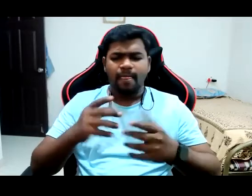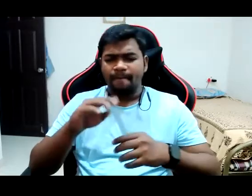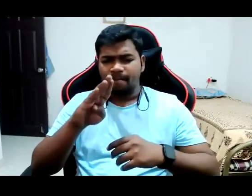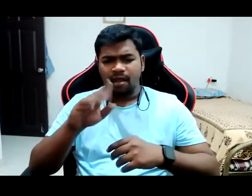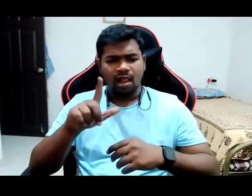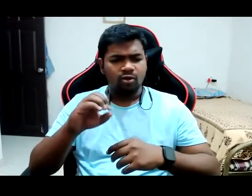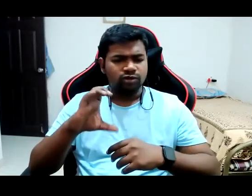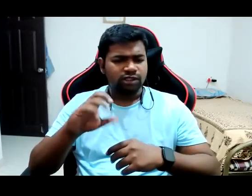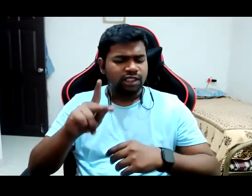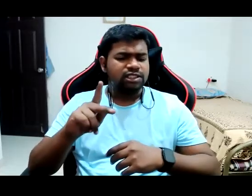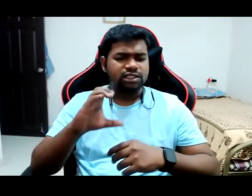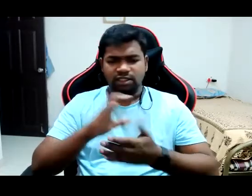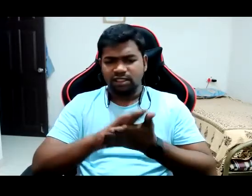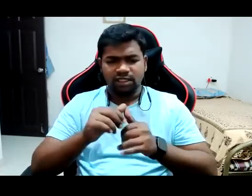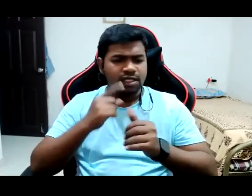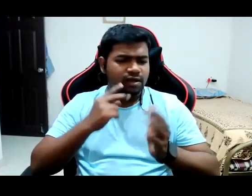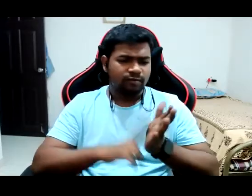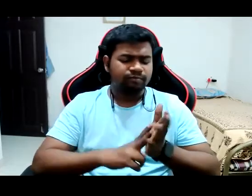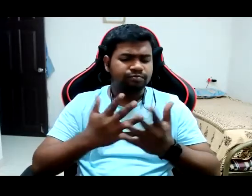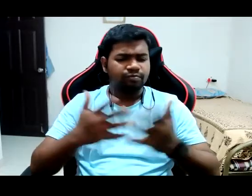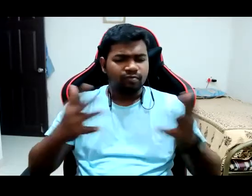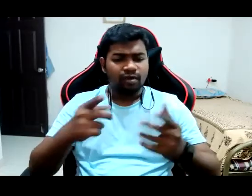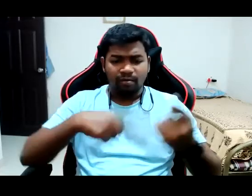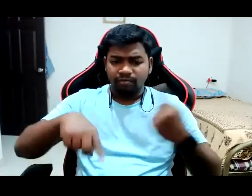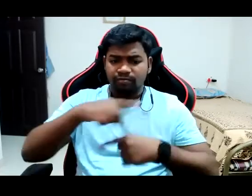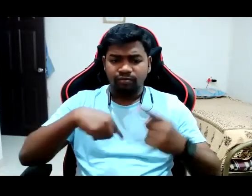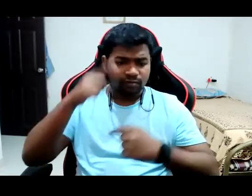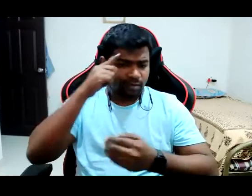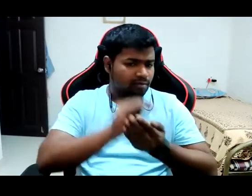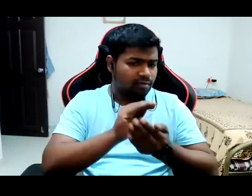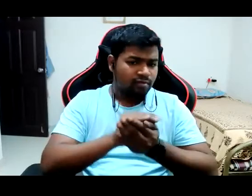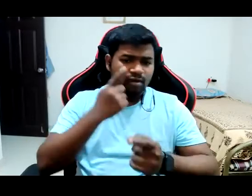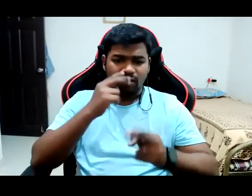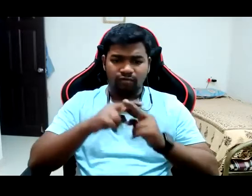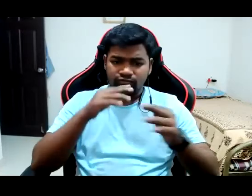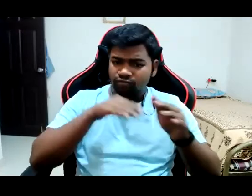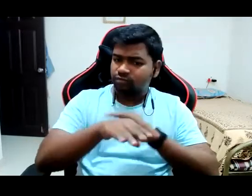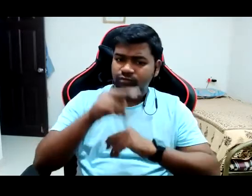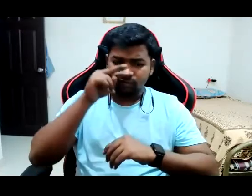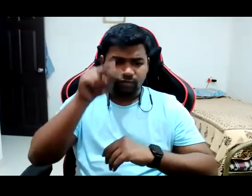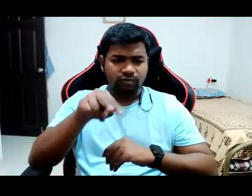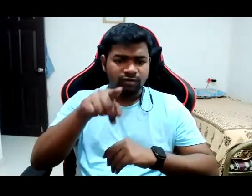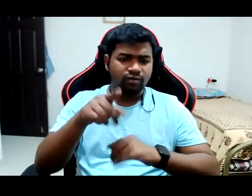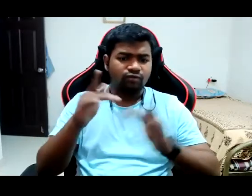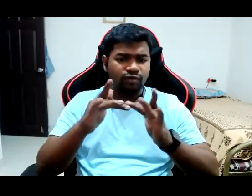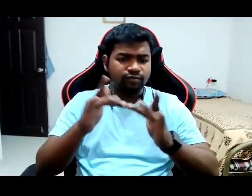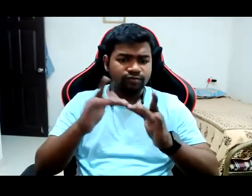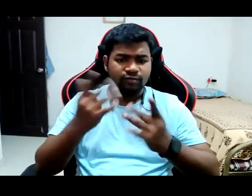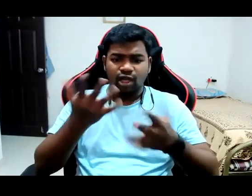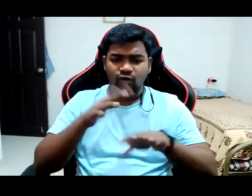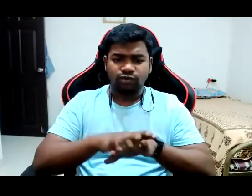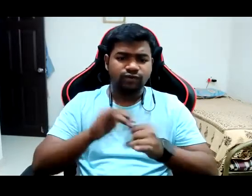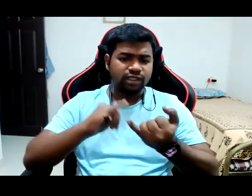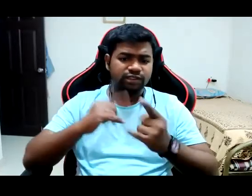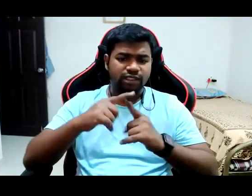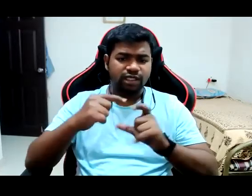all sorts of things. Something to also keep in mind is that if you go to our website, inclusivestem.org, you can actually see some ideas